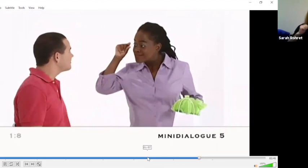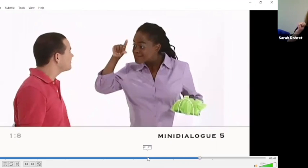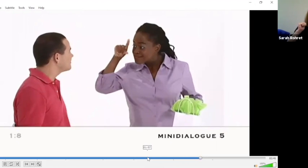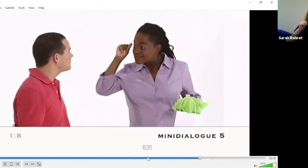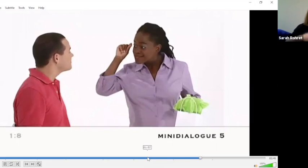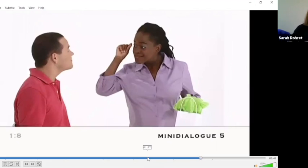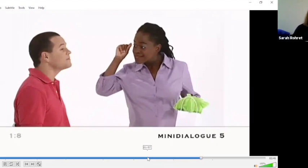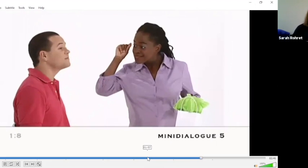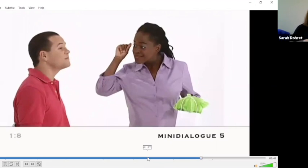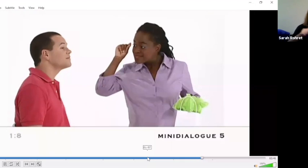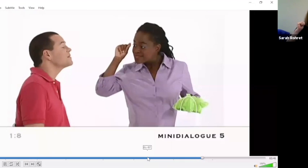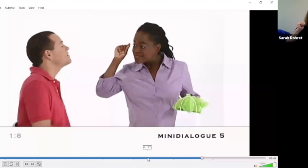Oh.